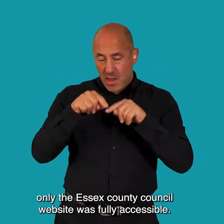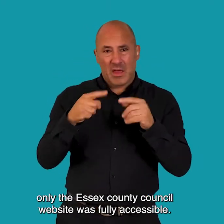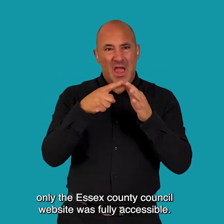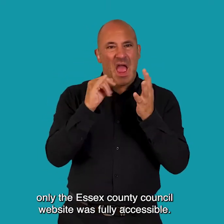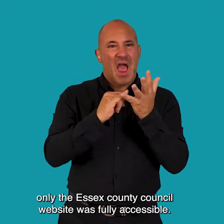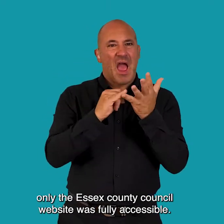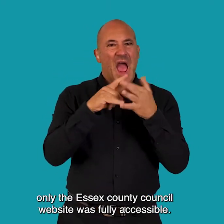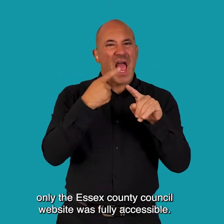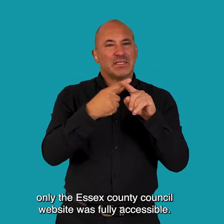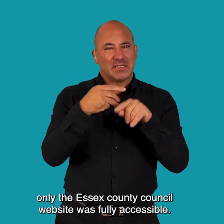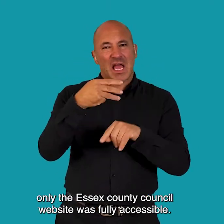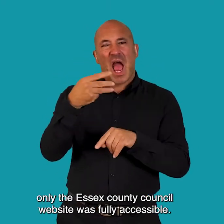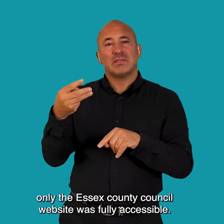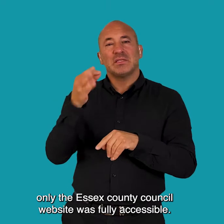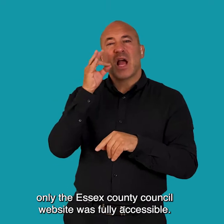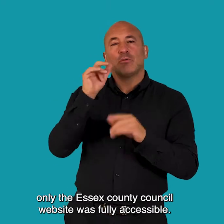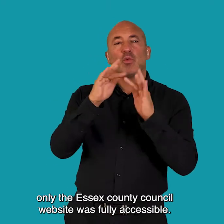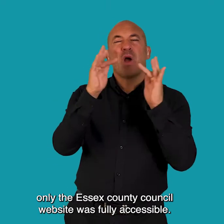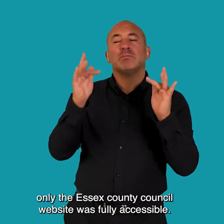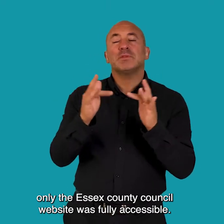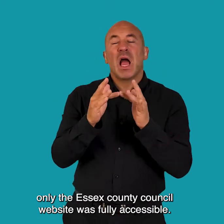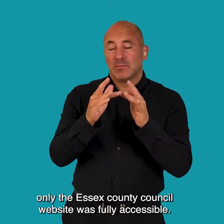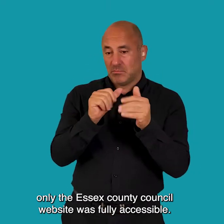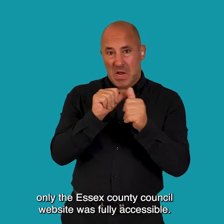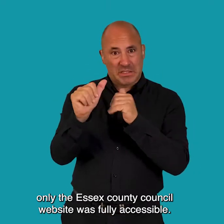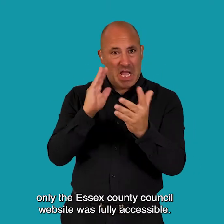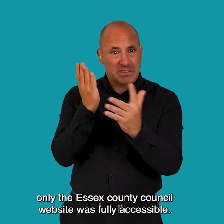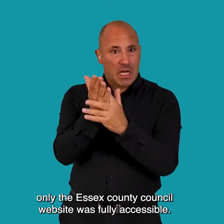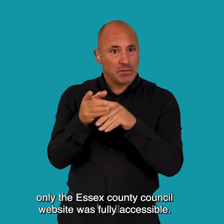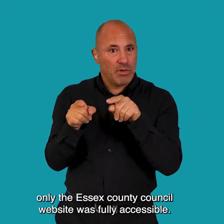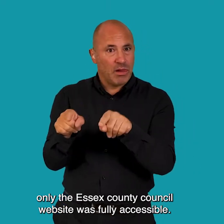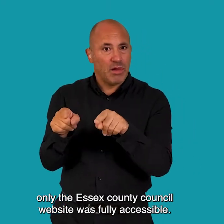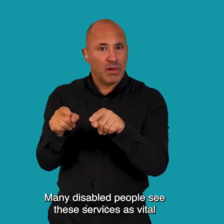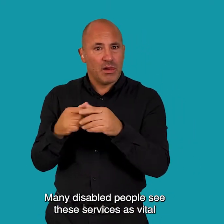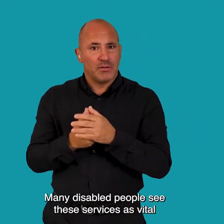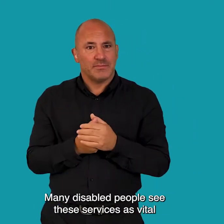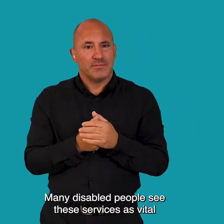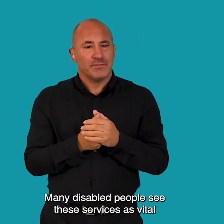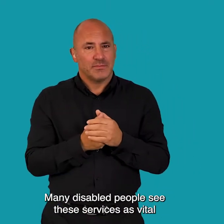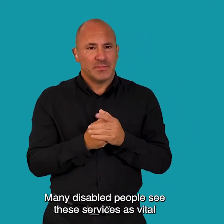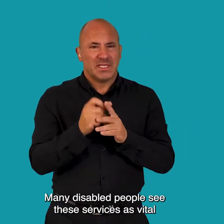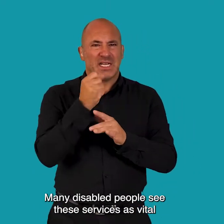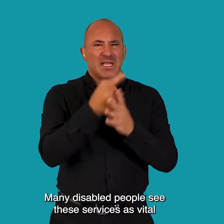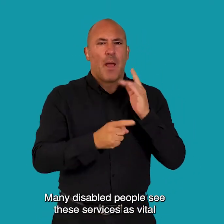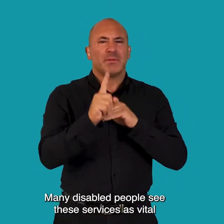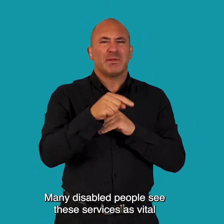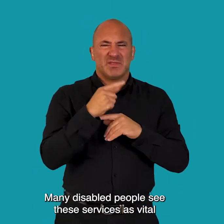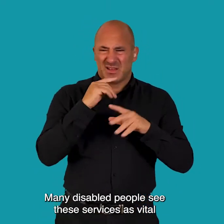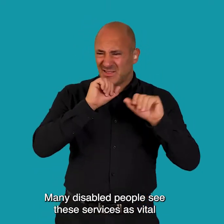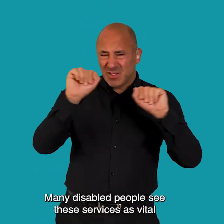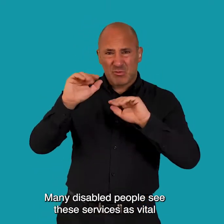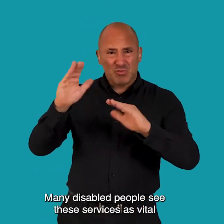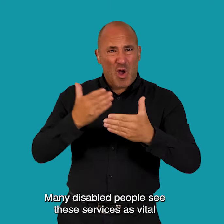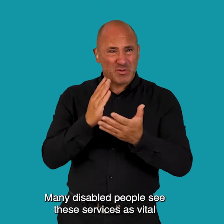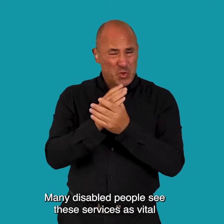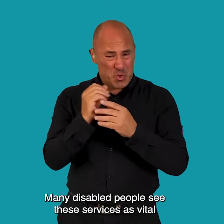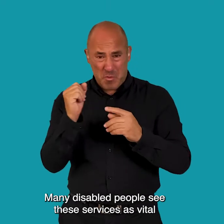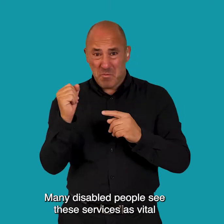Essex County Council website was fully accessible. Many disabled people see these services as vital